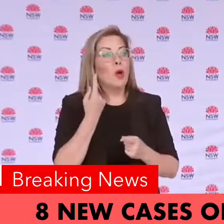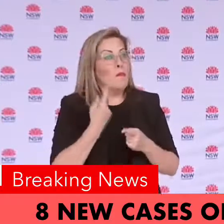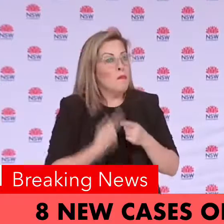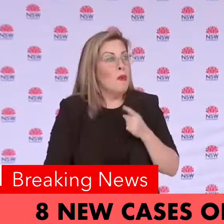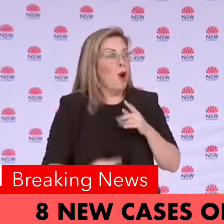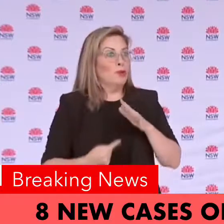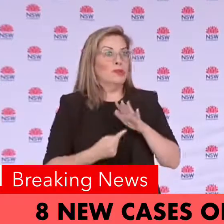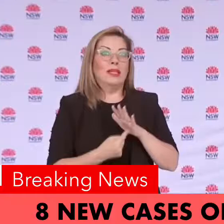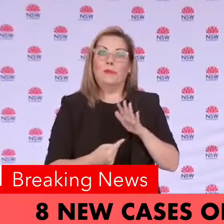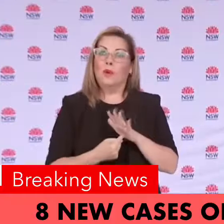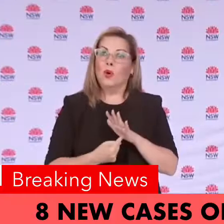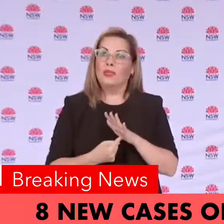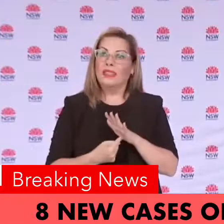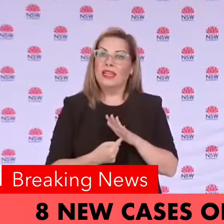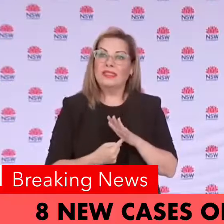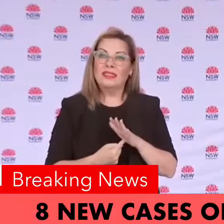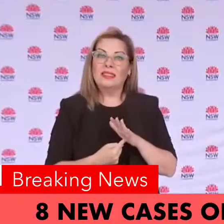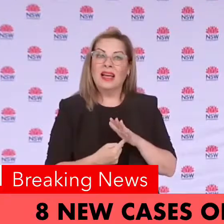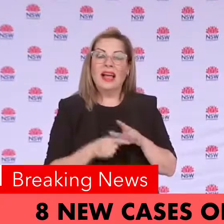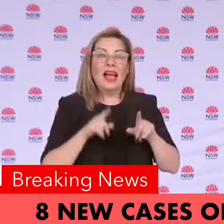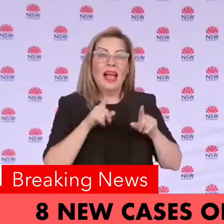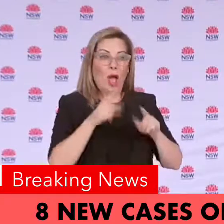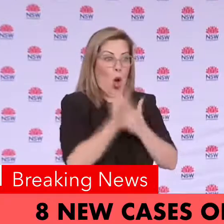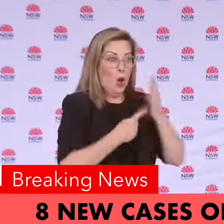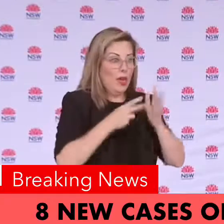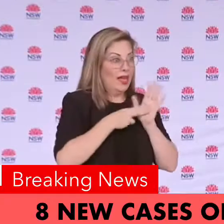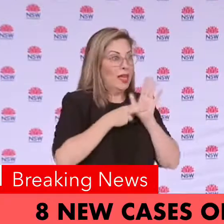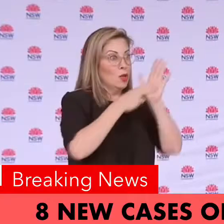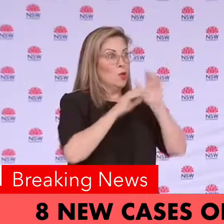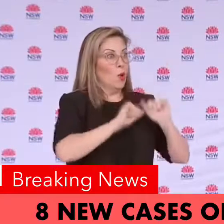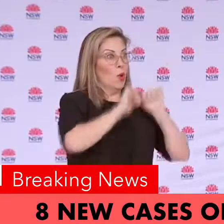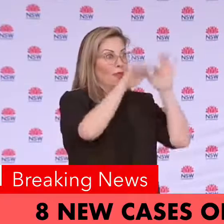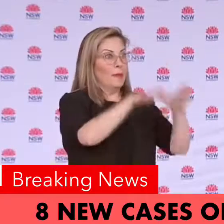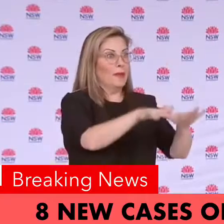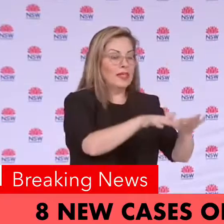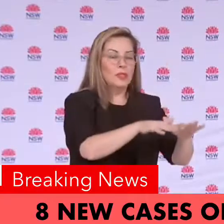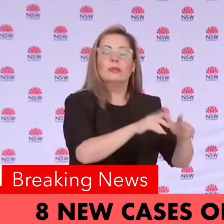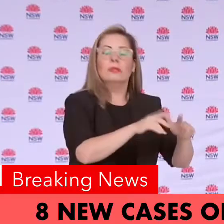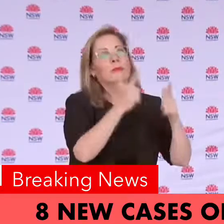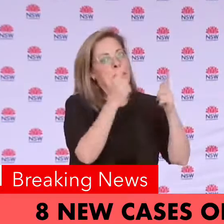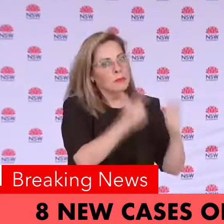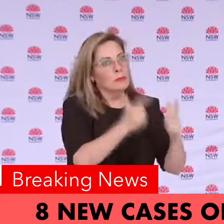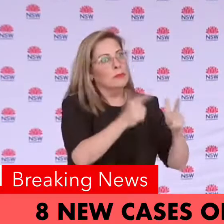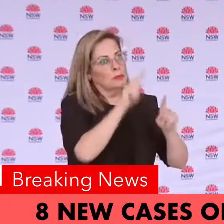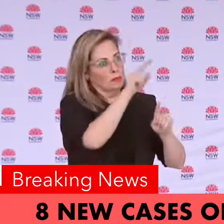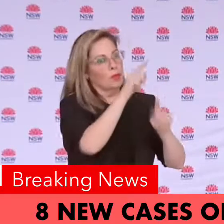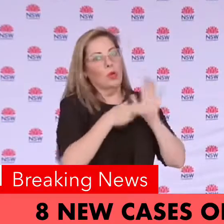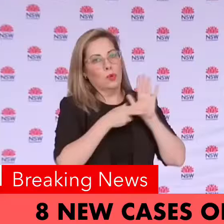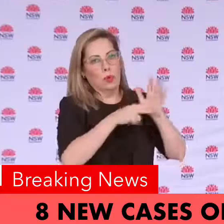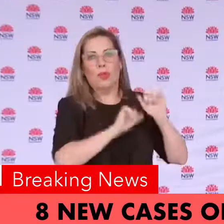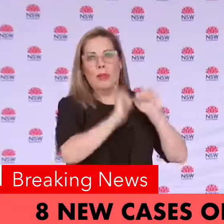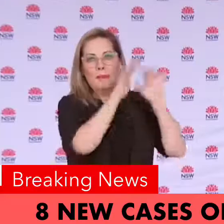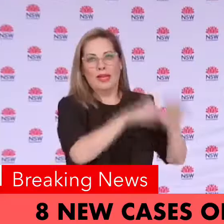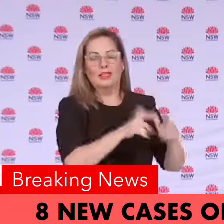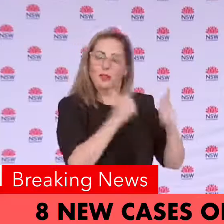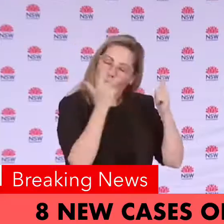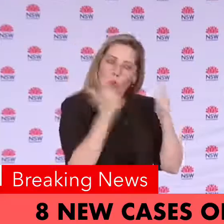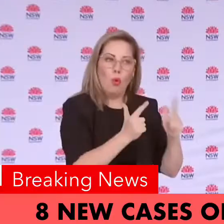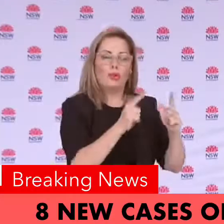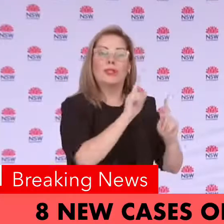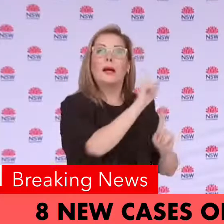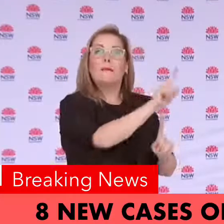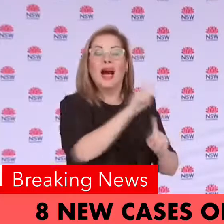seeing those increases across other local health districts, as well as a massive surge in the Northern Beaches